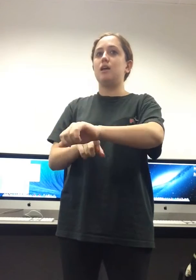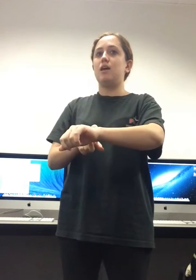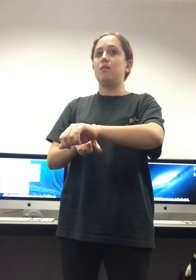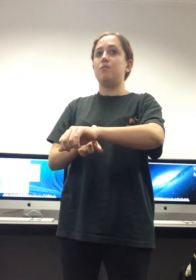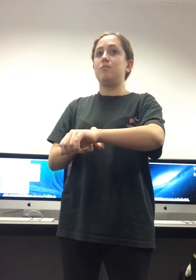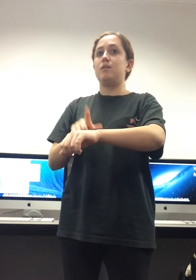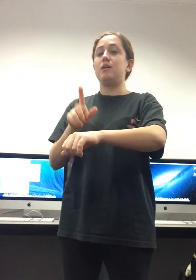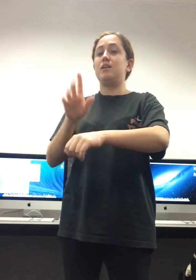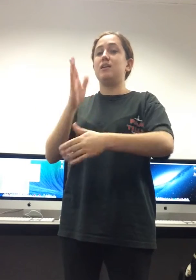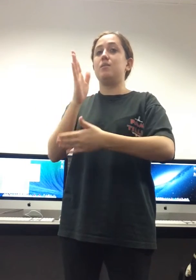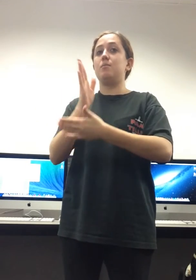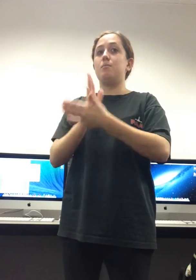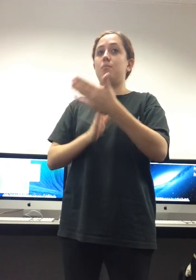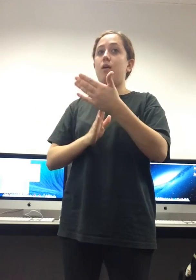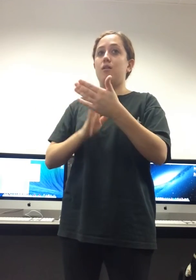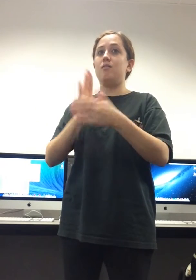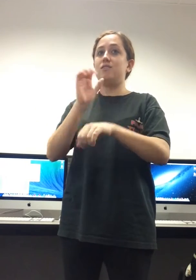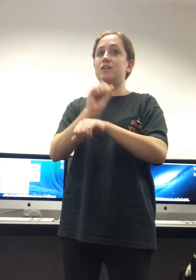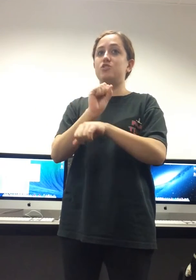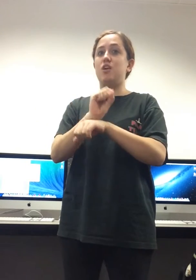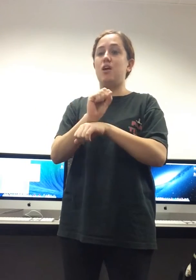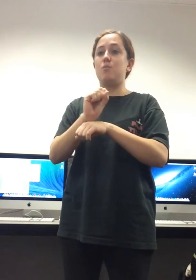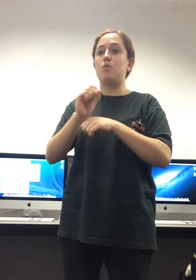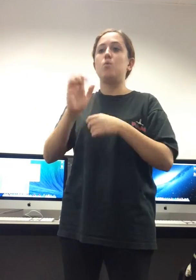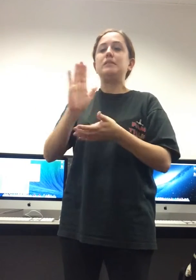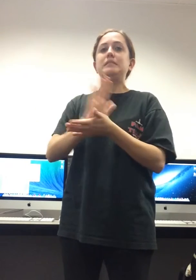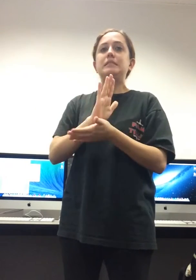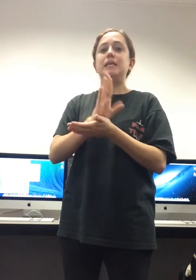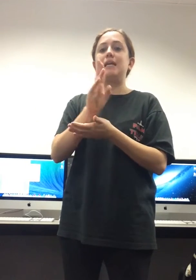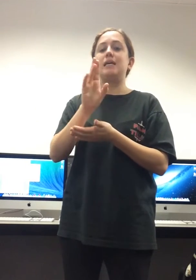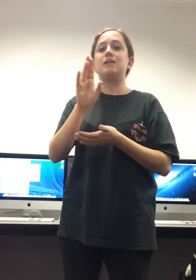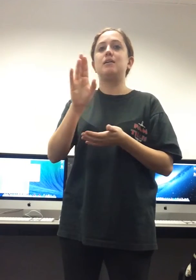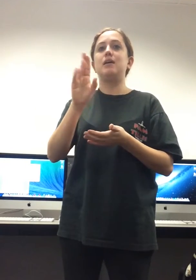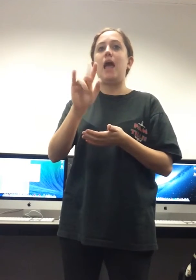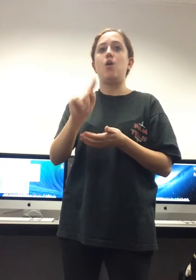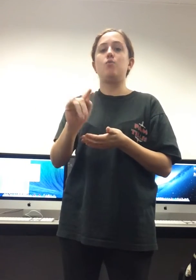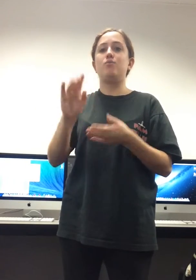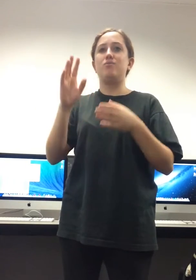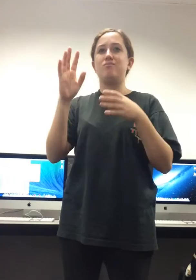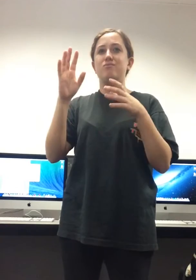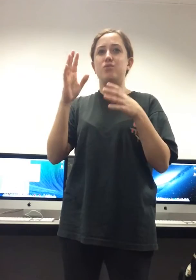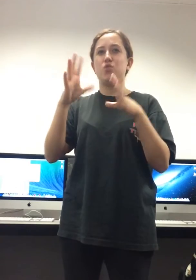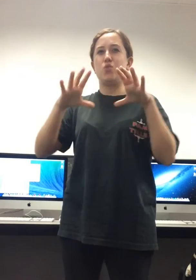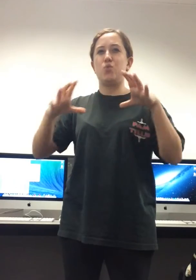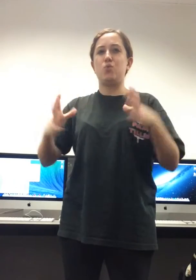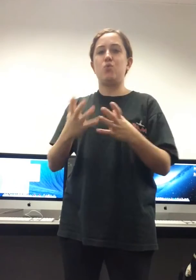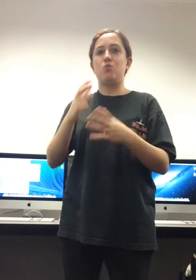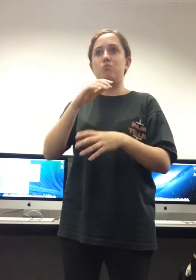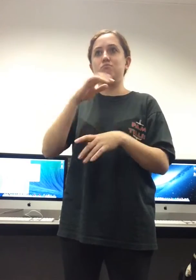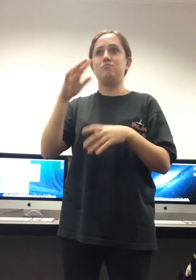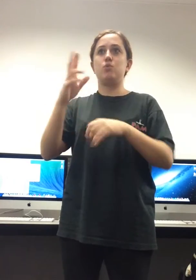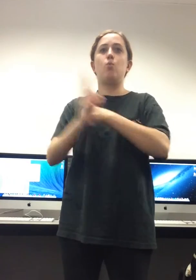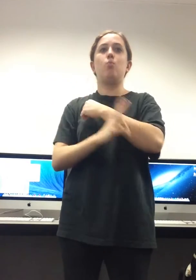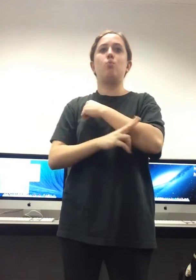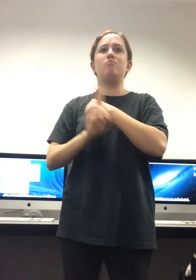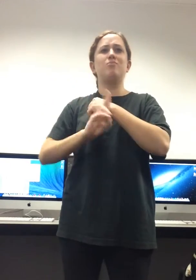out the waste barrels. Every spring they did it. And in the barrels would be